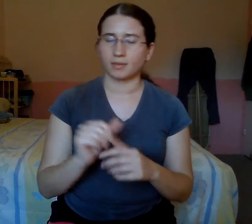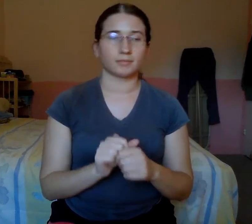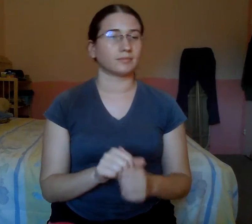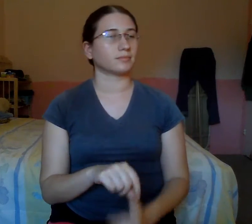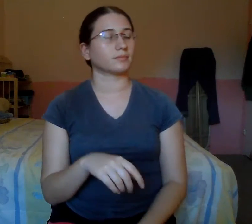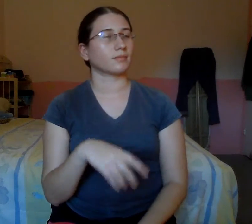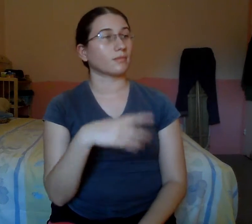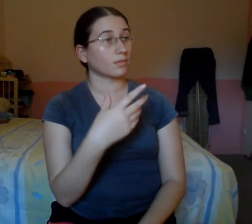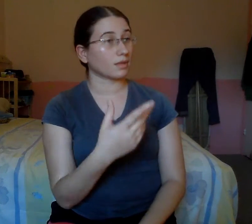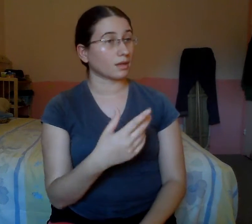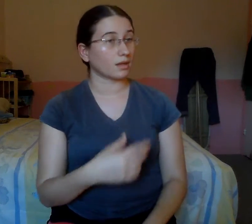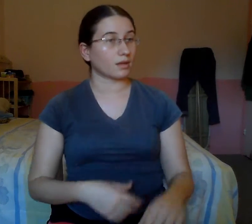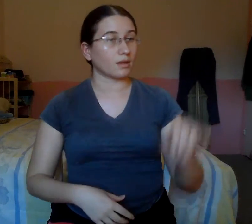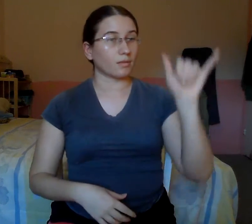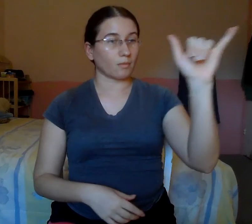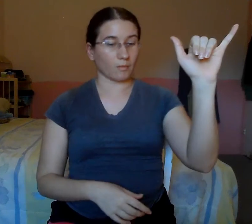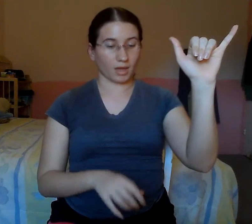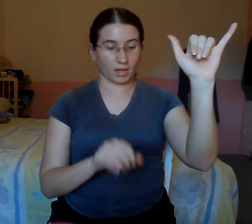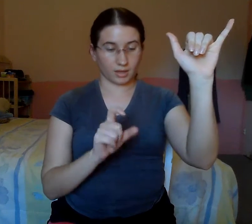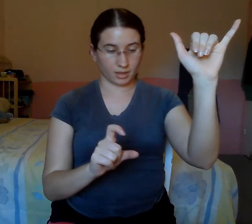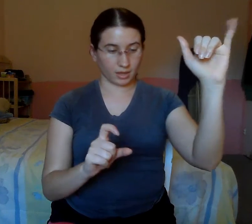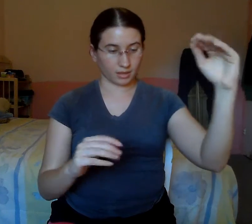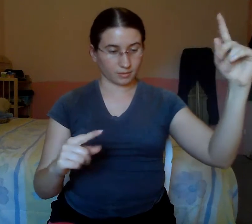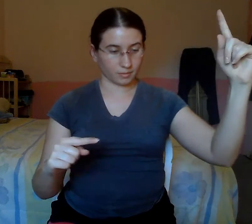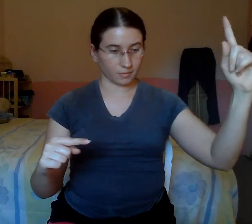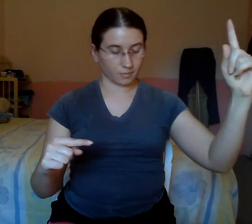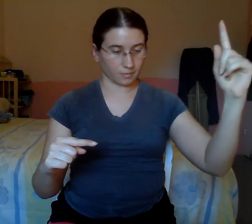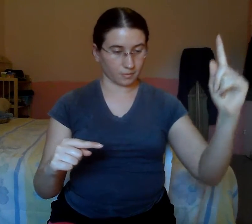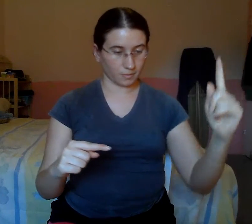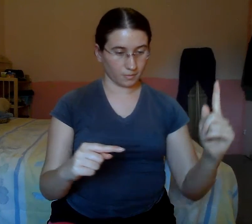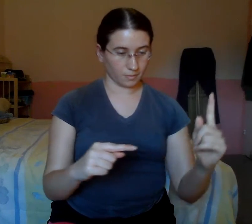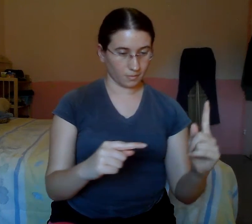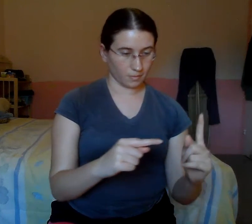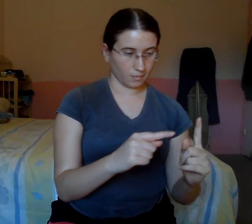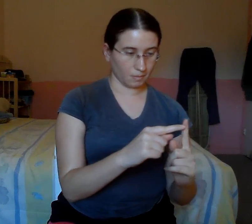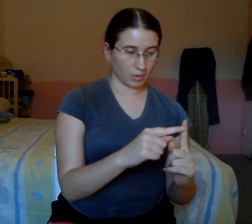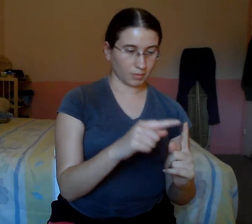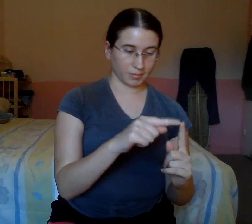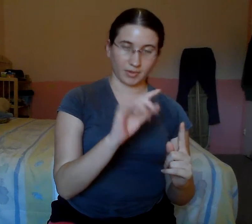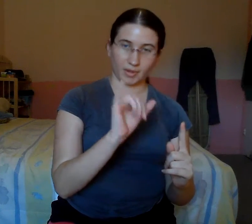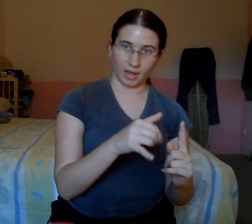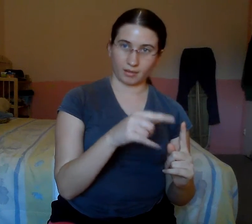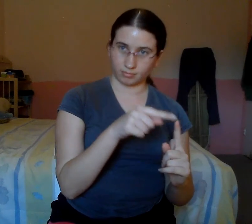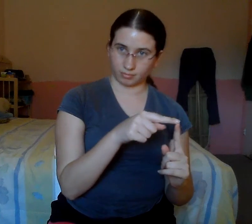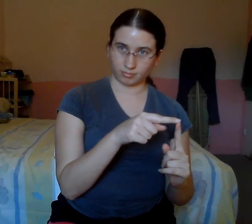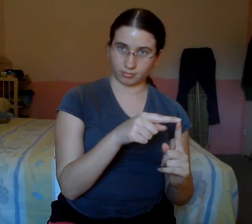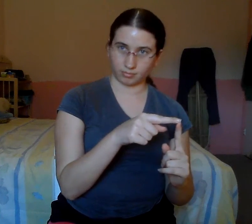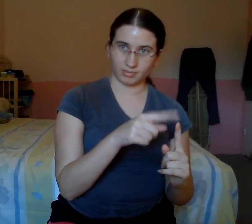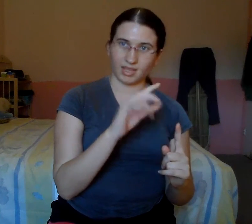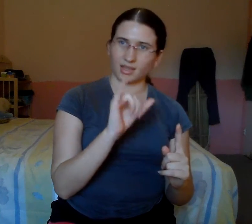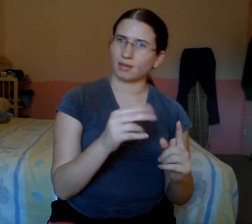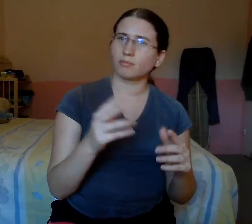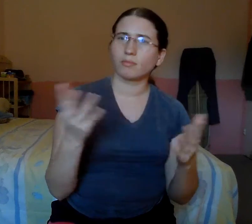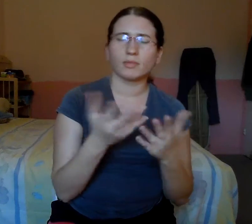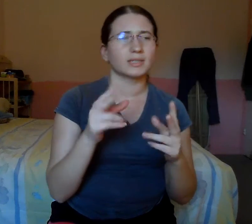the x and y axis meet, right in the middle. So that ordered pair is going to be what? 0, 0. 0, 0. Very good. So at the